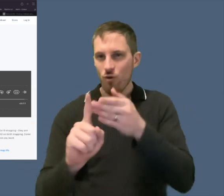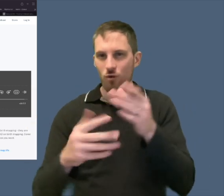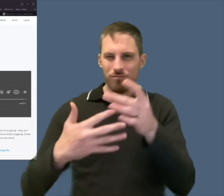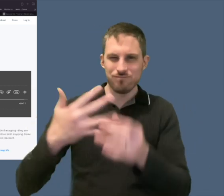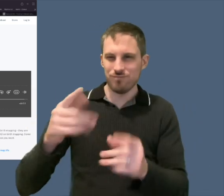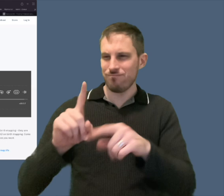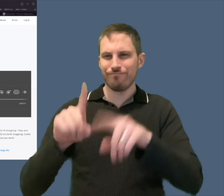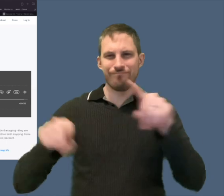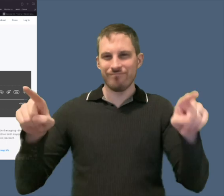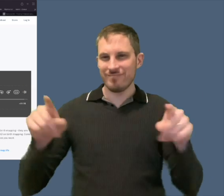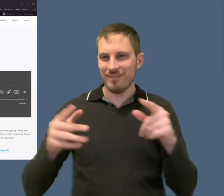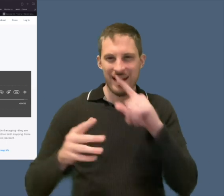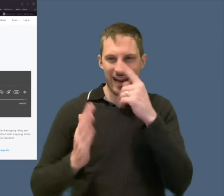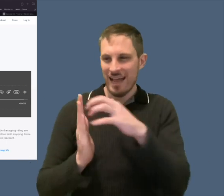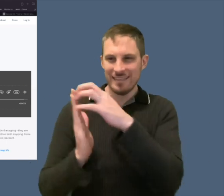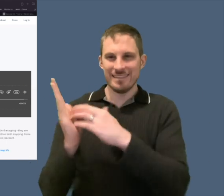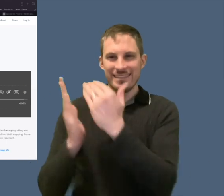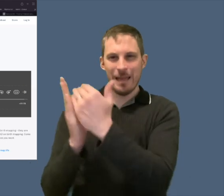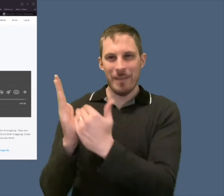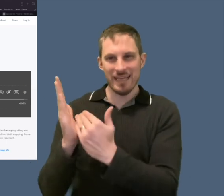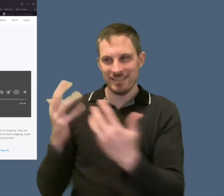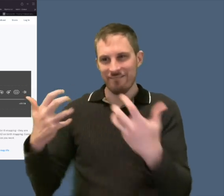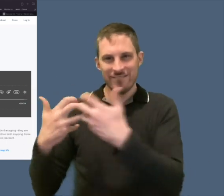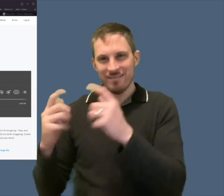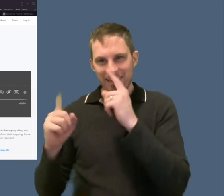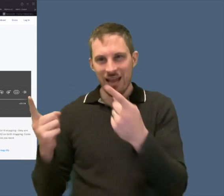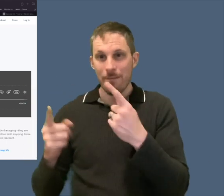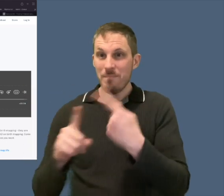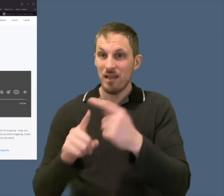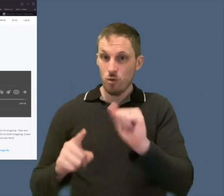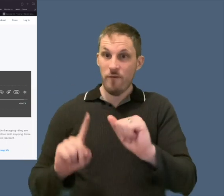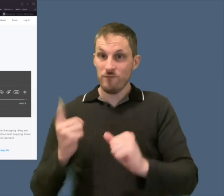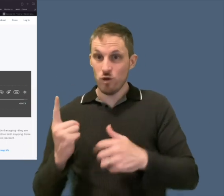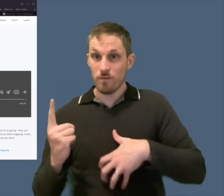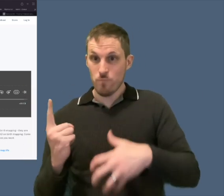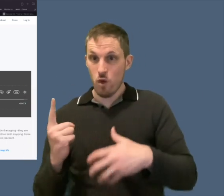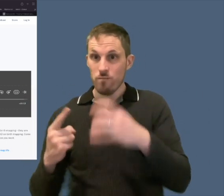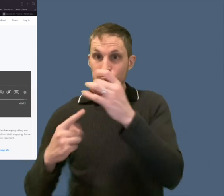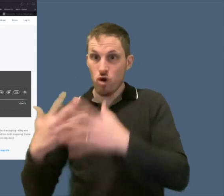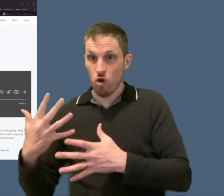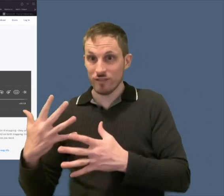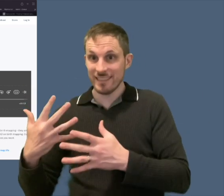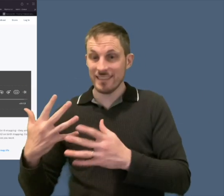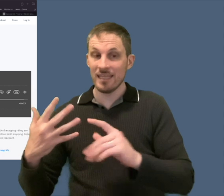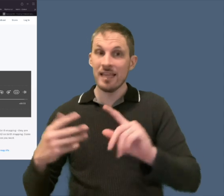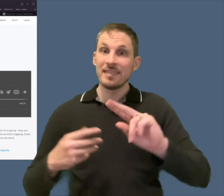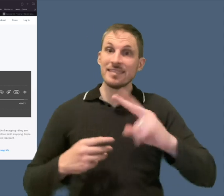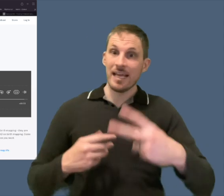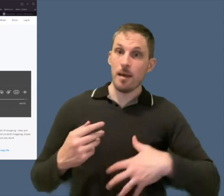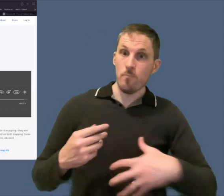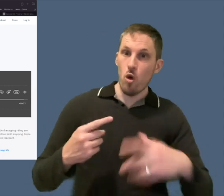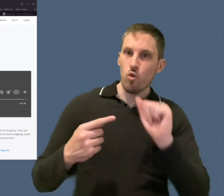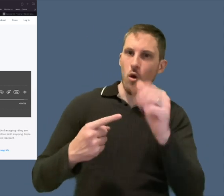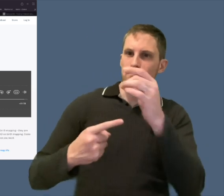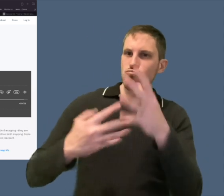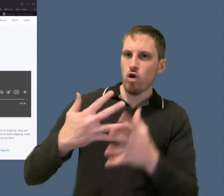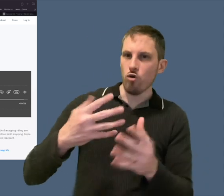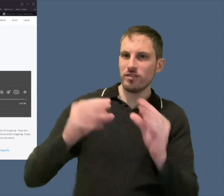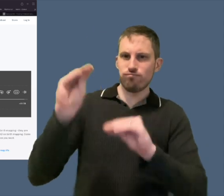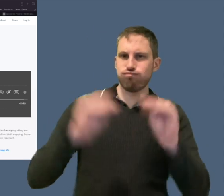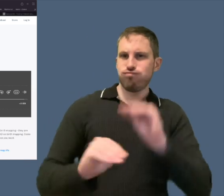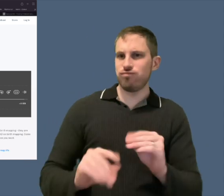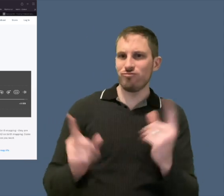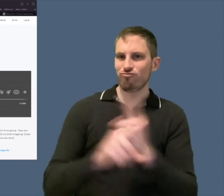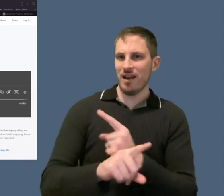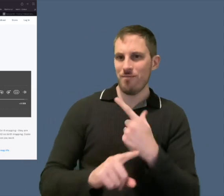your priorities change. Like what's important to you that first birth may be very different to the second birth, often because of what's happened the first